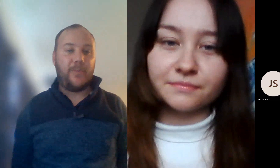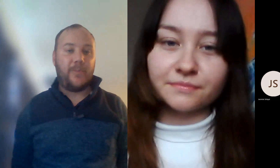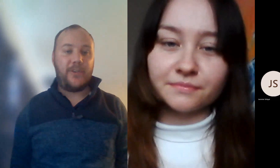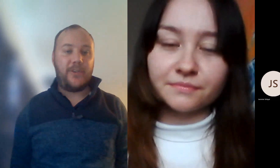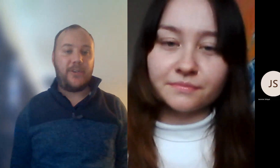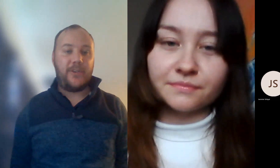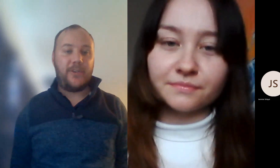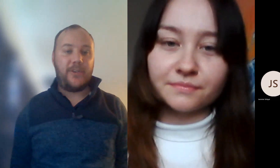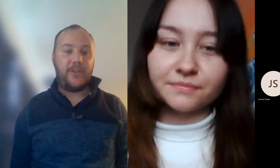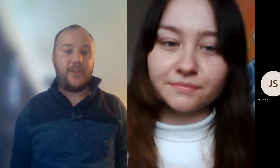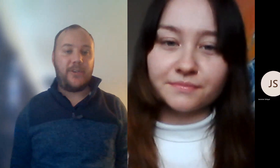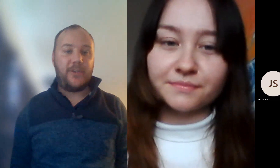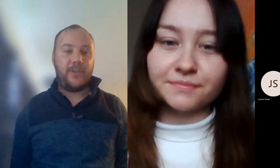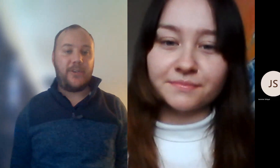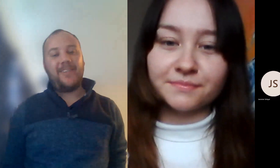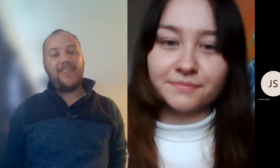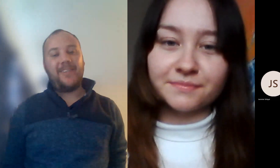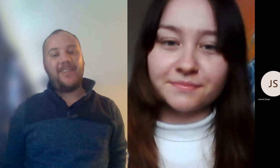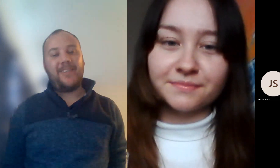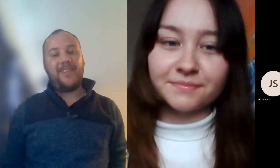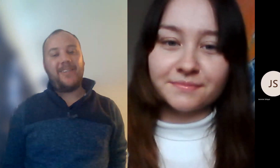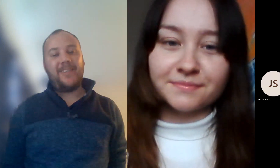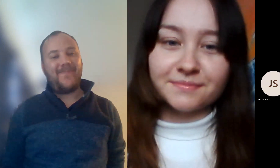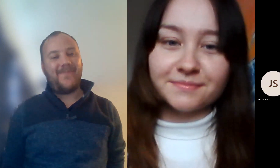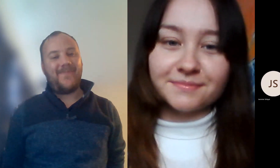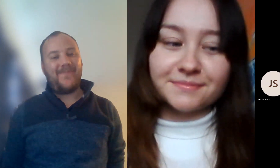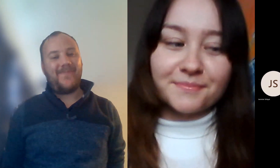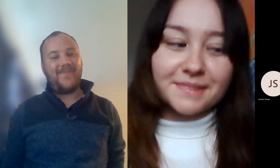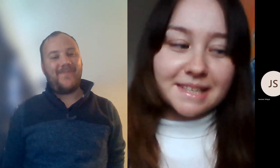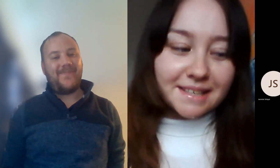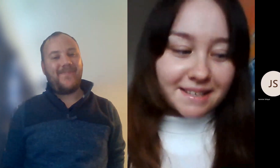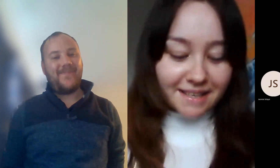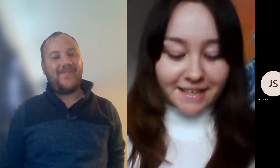about yourself while you've been doing your apprenticeship, what is it?